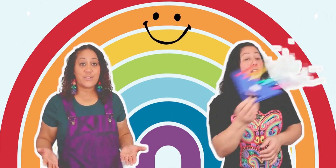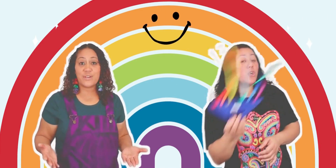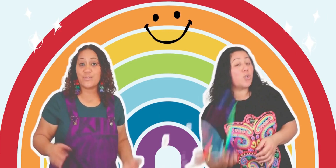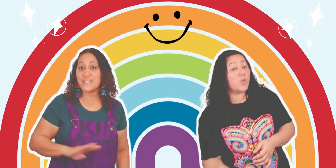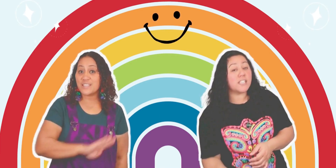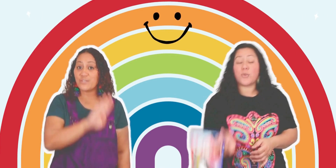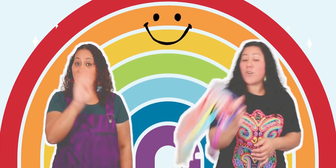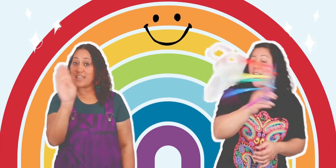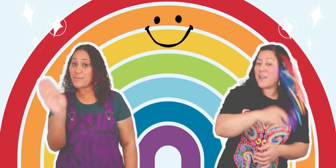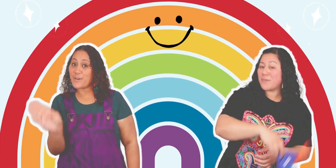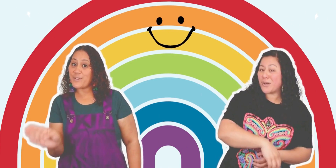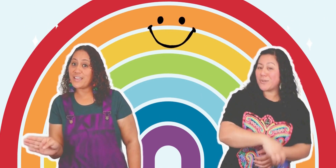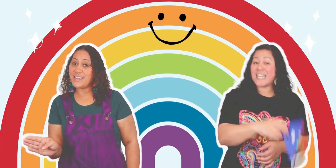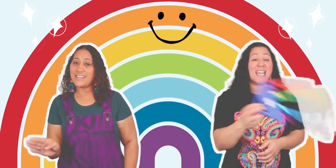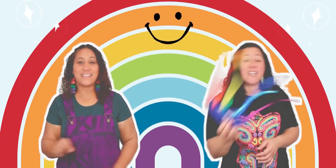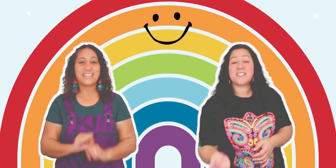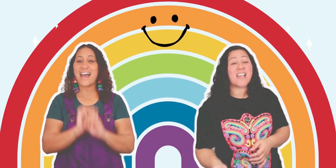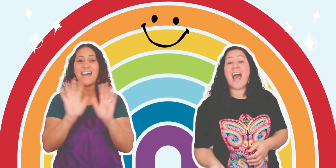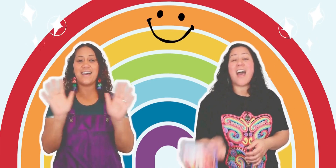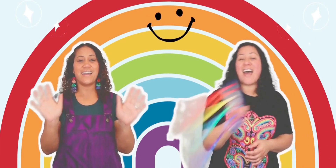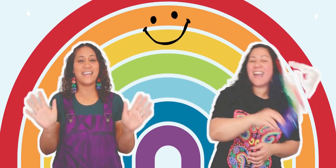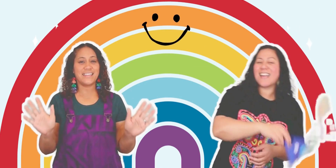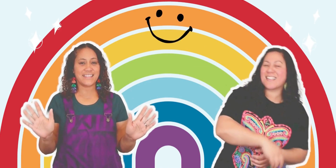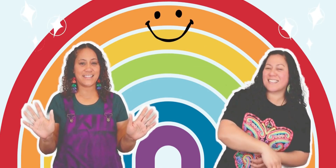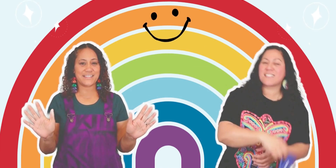Uenuku is the rainbow in the sky.